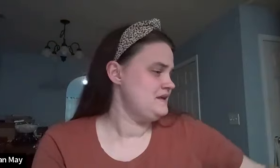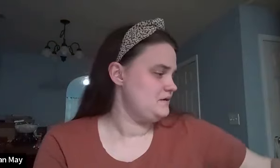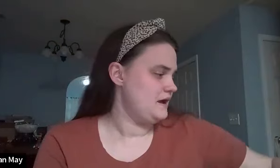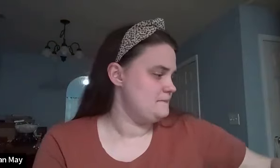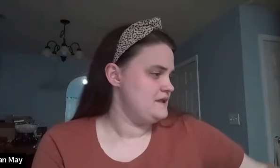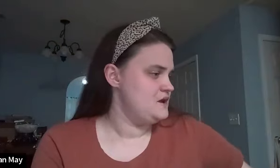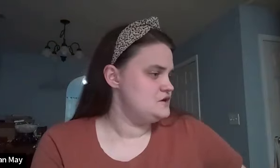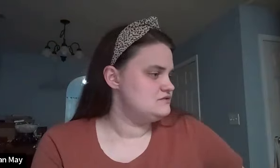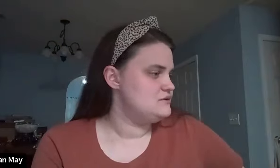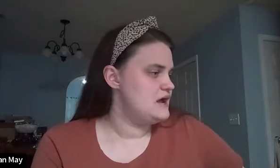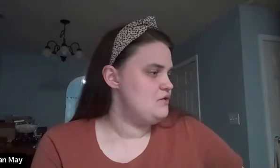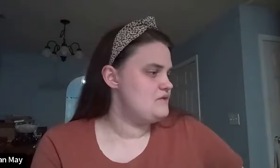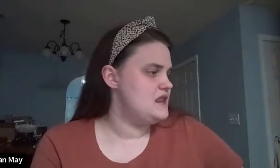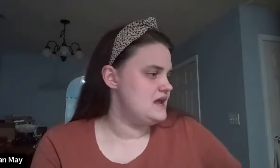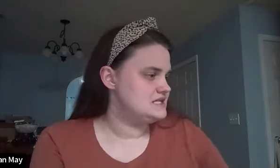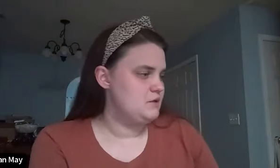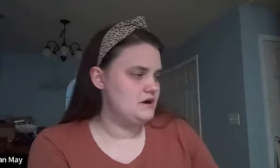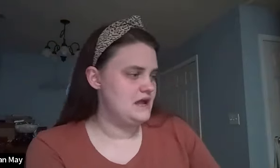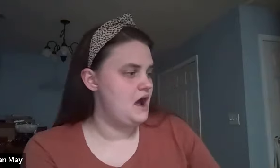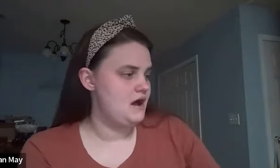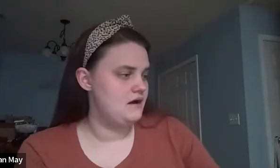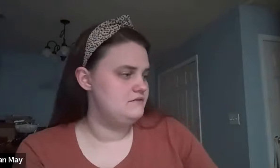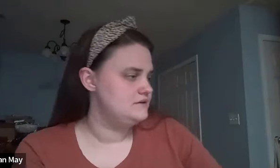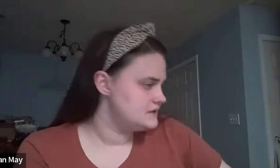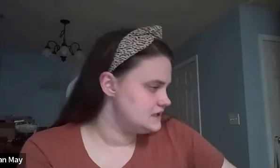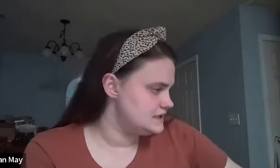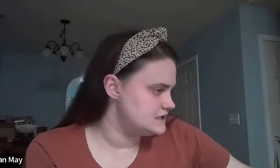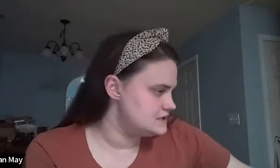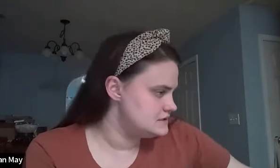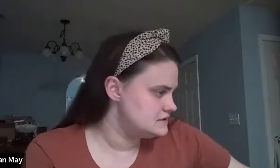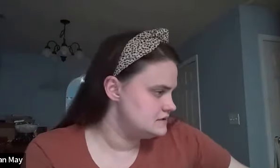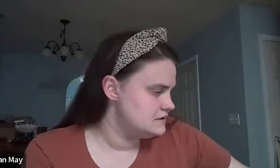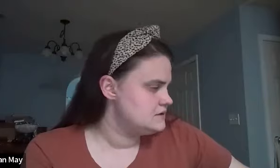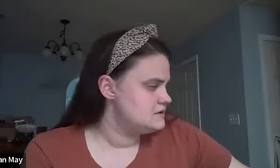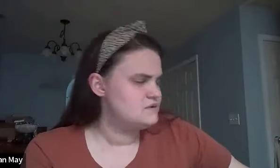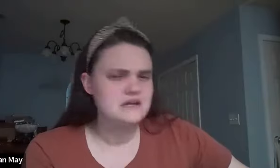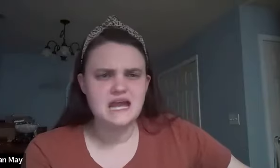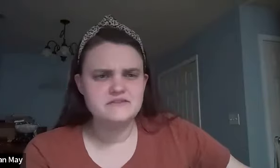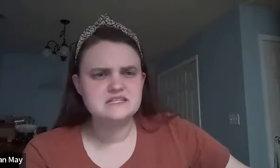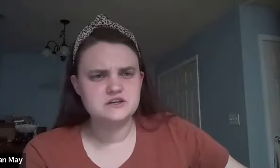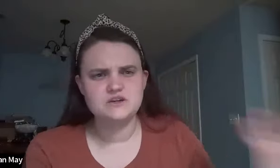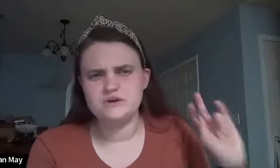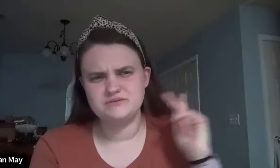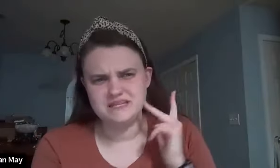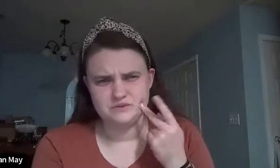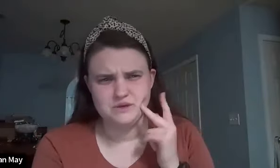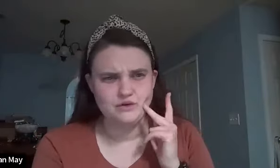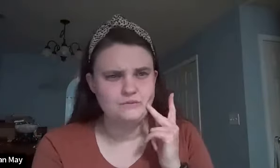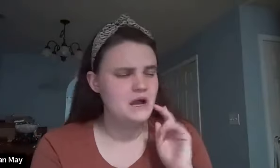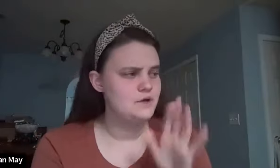Okay, so now the next part I have is, so I have this here because it always relates with pickle. I'm gonna